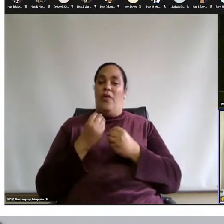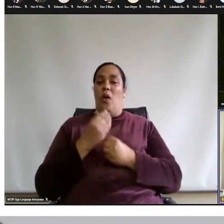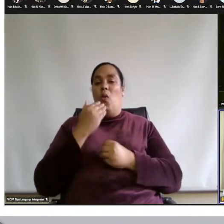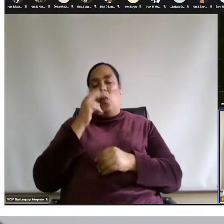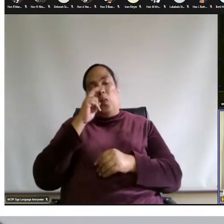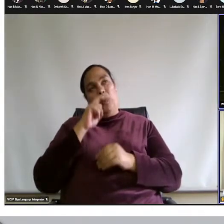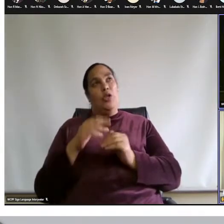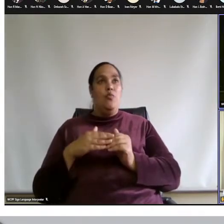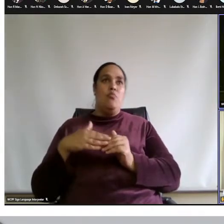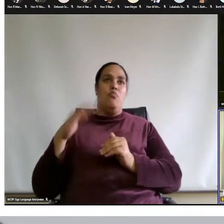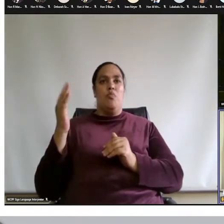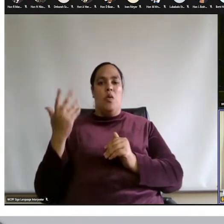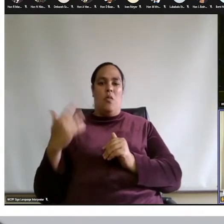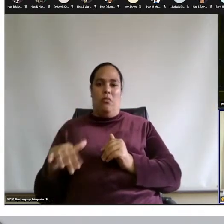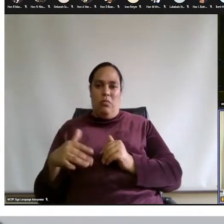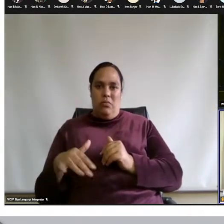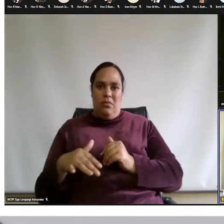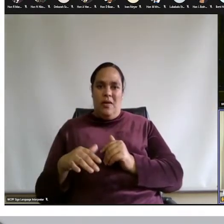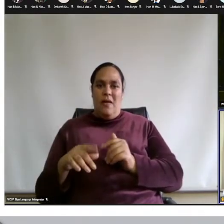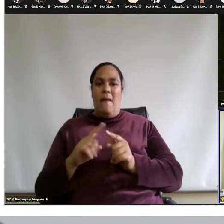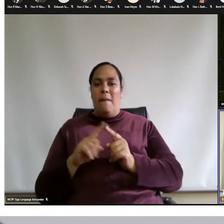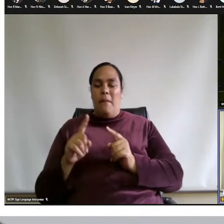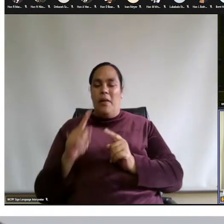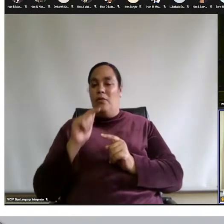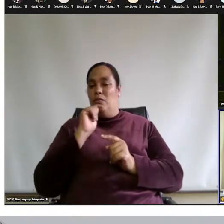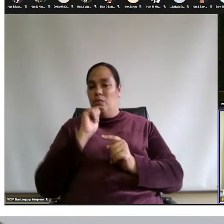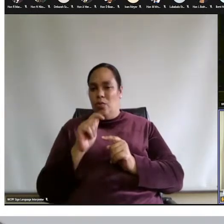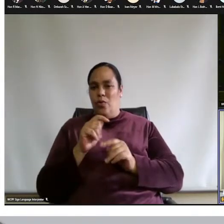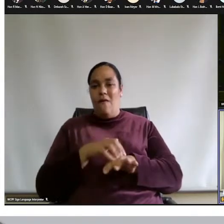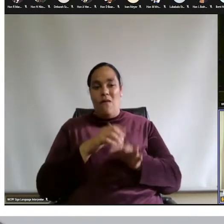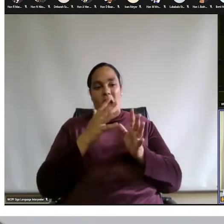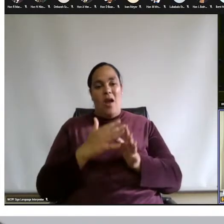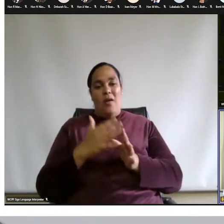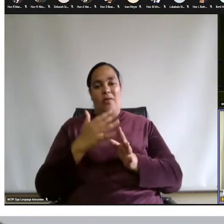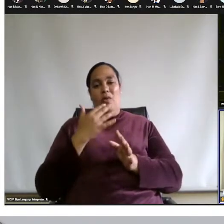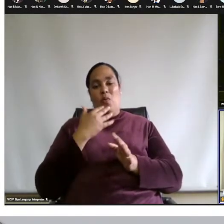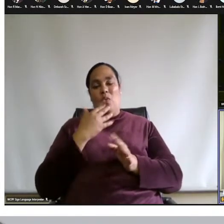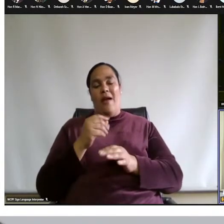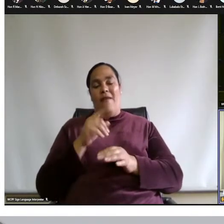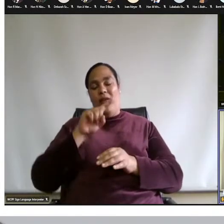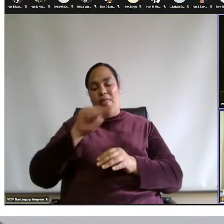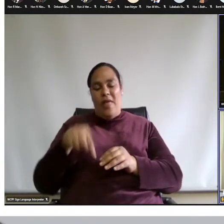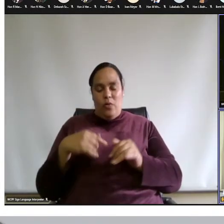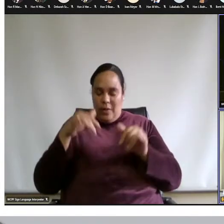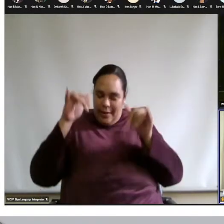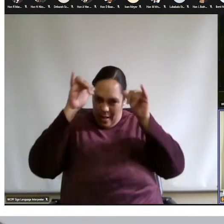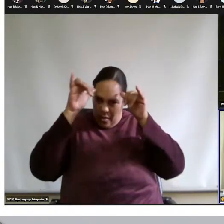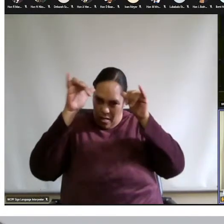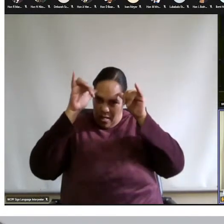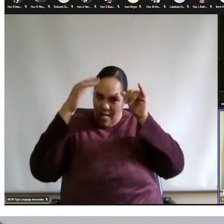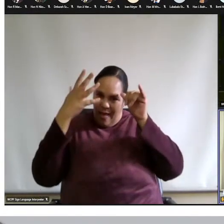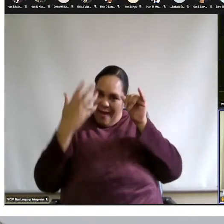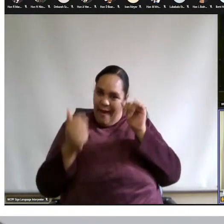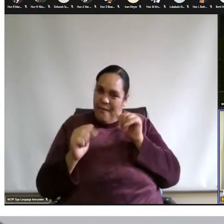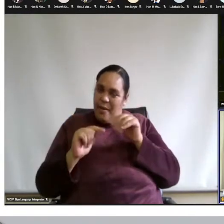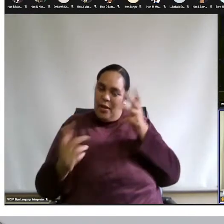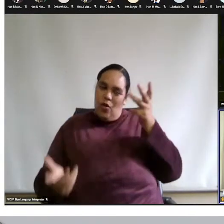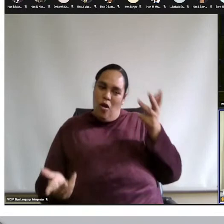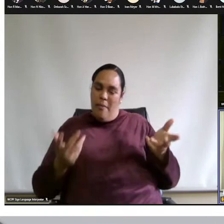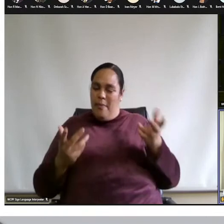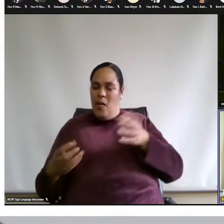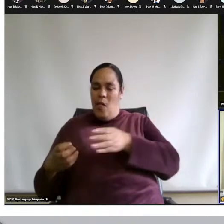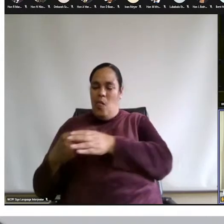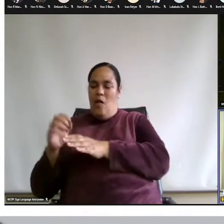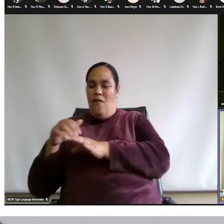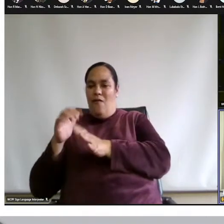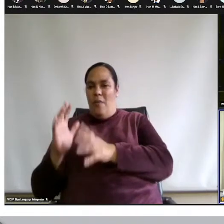most? Obviously, a farmer with 1,000 cattle compared to a small farmer